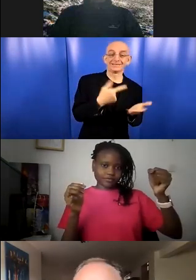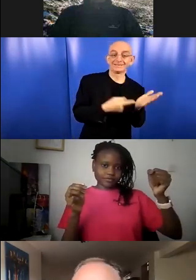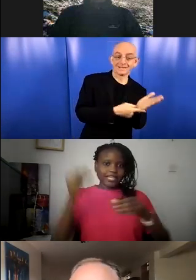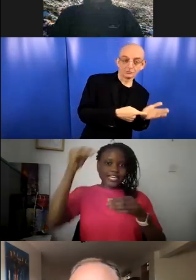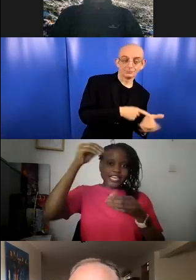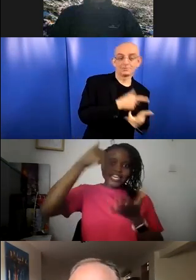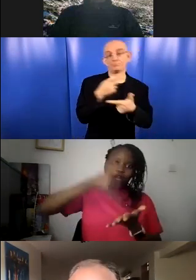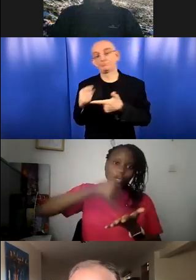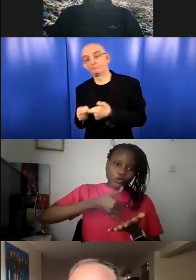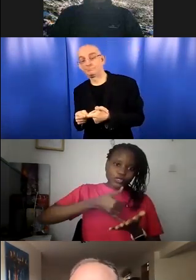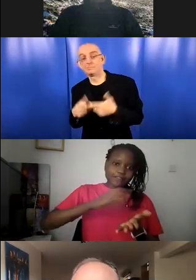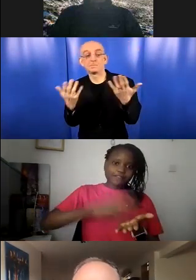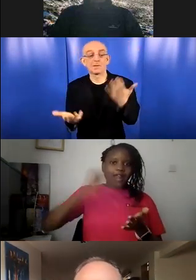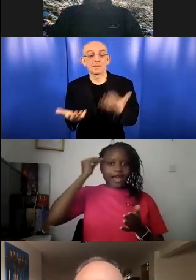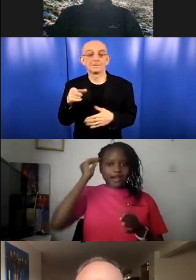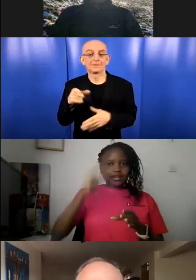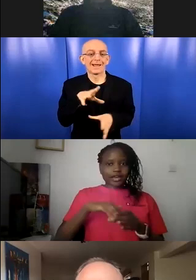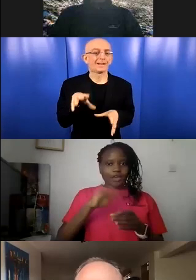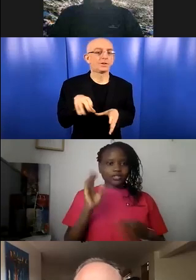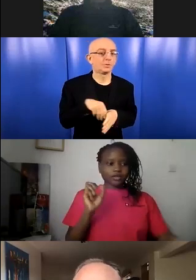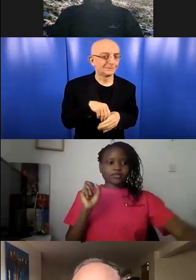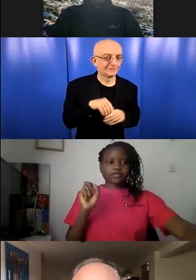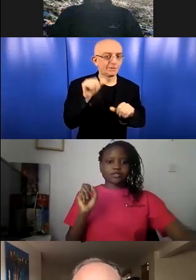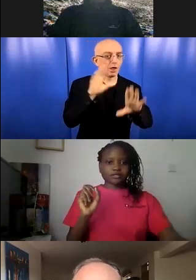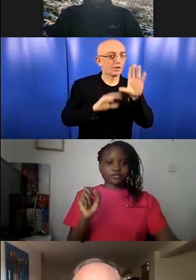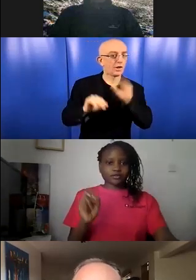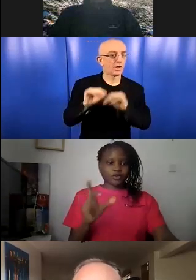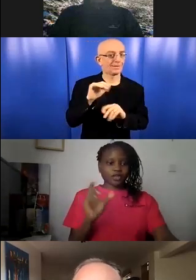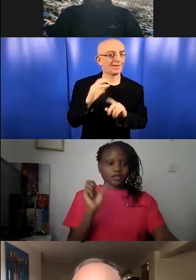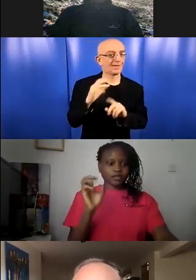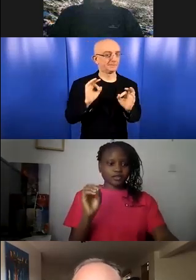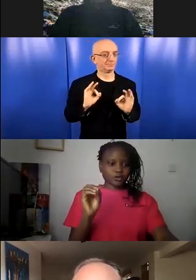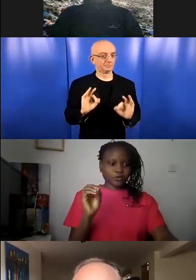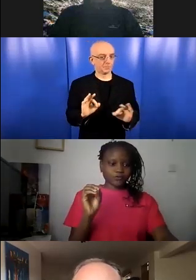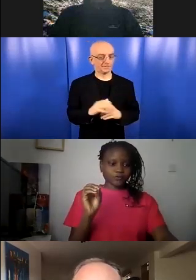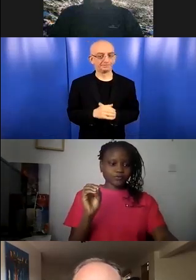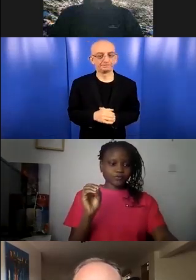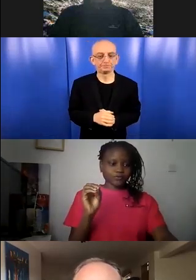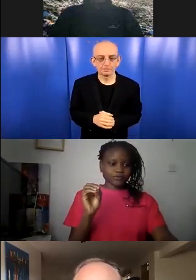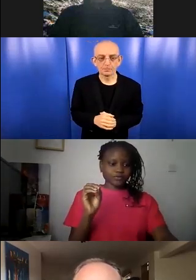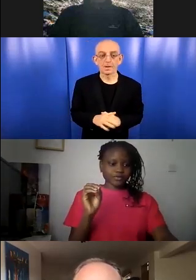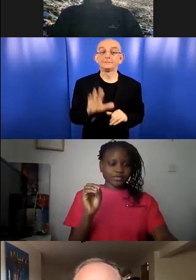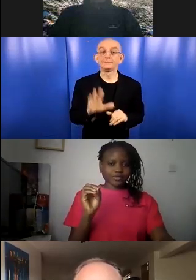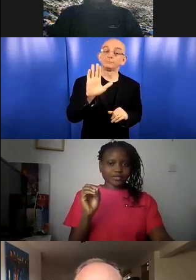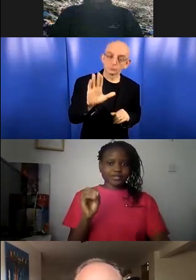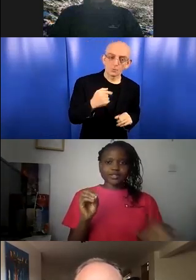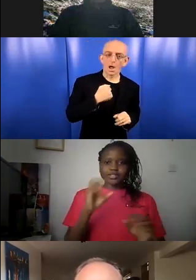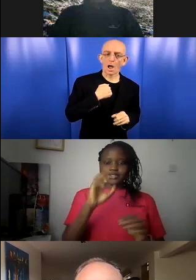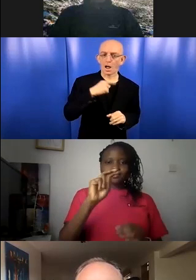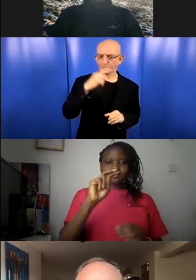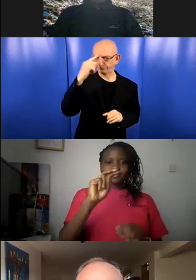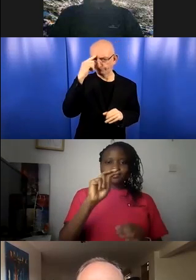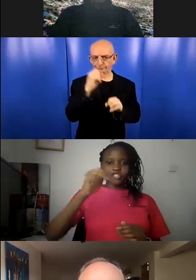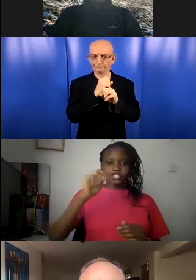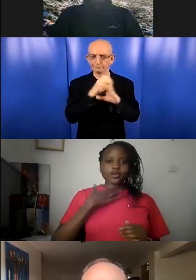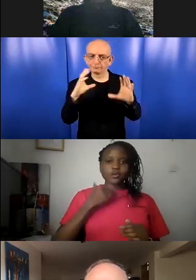inclusive learning outcomes. Okay, so quick, because I believe what Sean wanted us to cover here was some of the specific work that